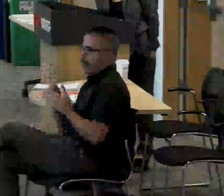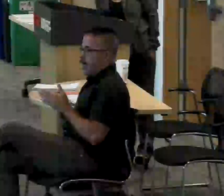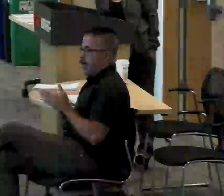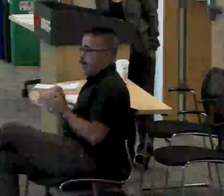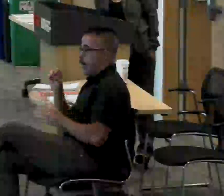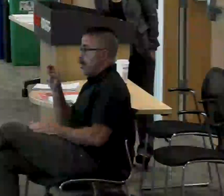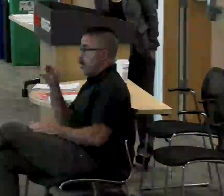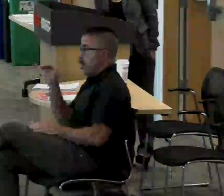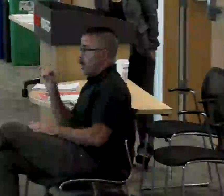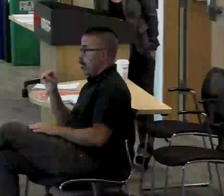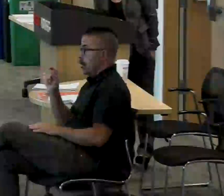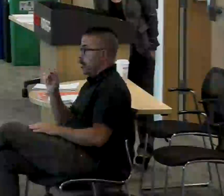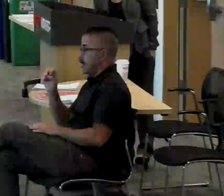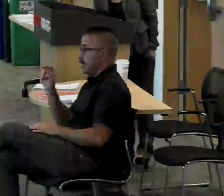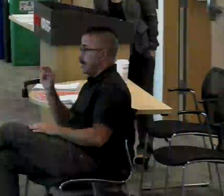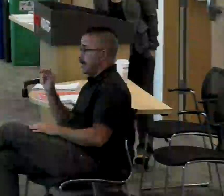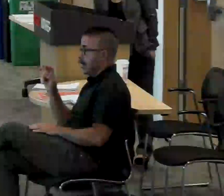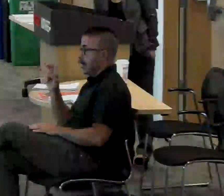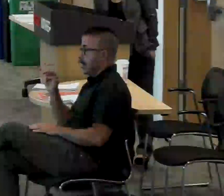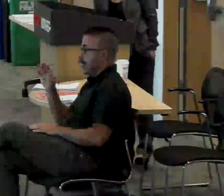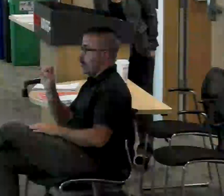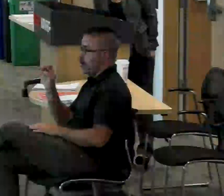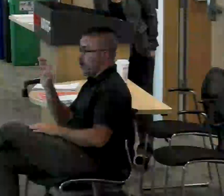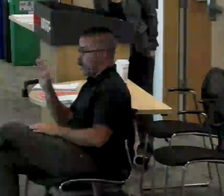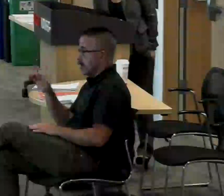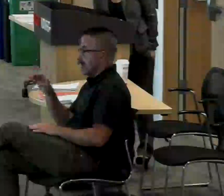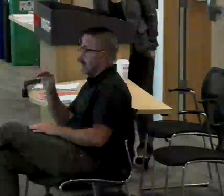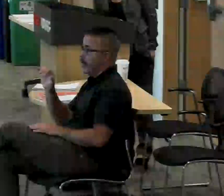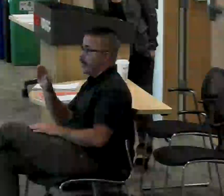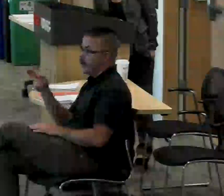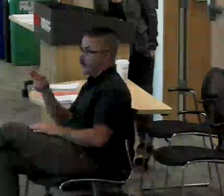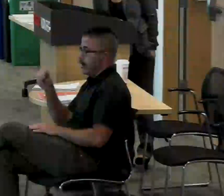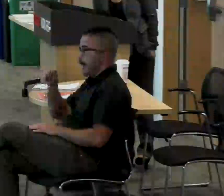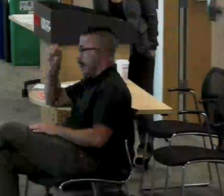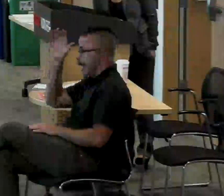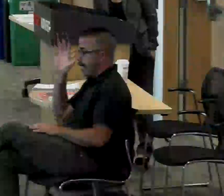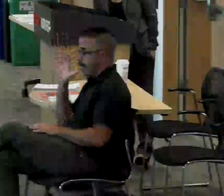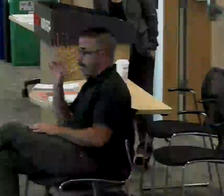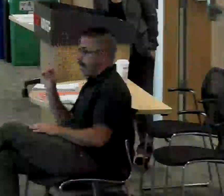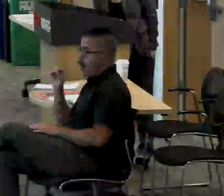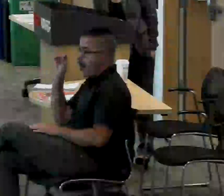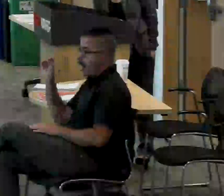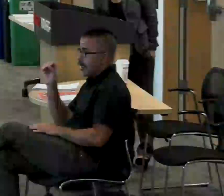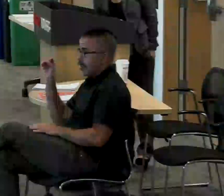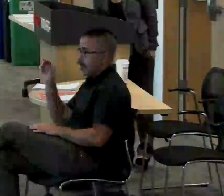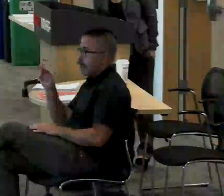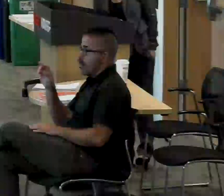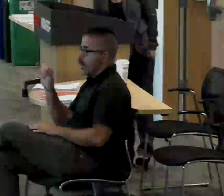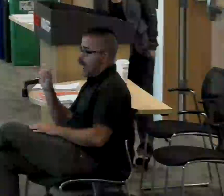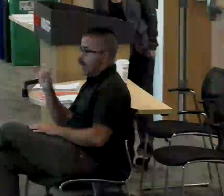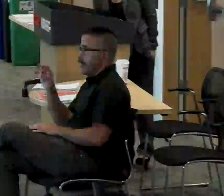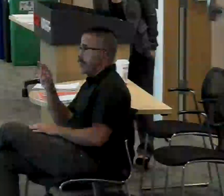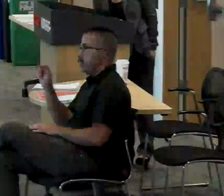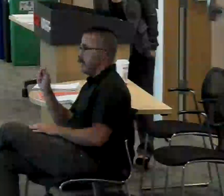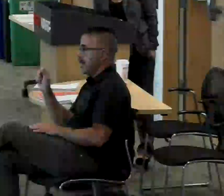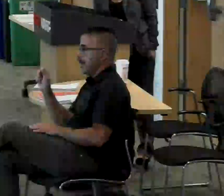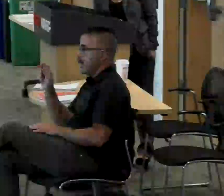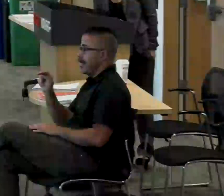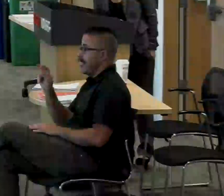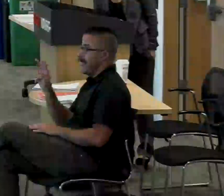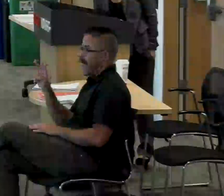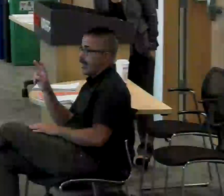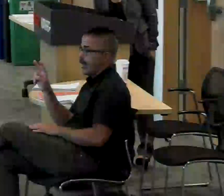Ohio, Tennessee, Nebraska, Michigan, Alaska, Oregon, Rhode Island, Virginia, Nevada,